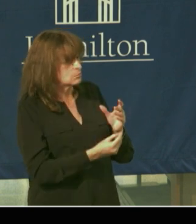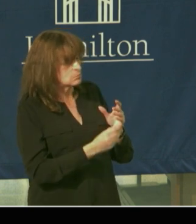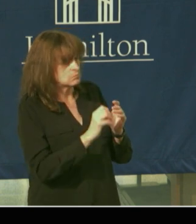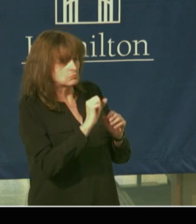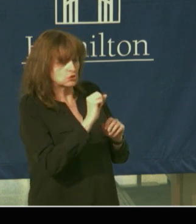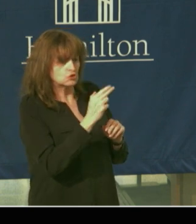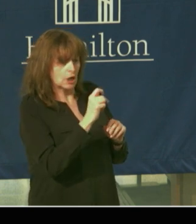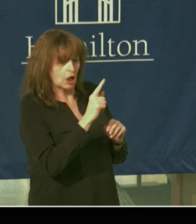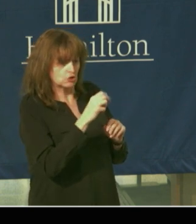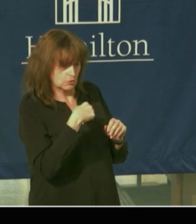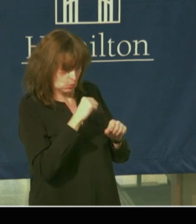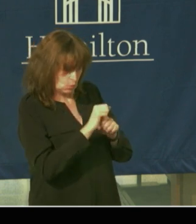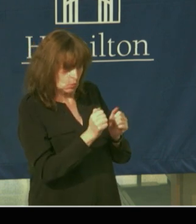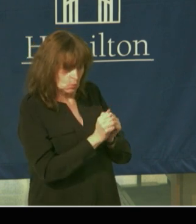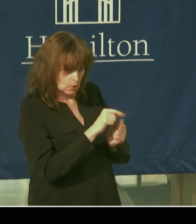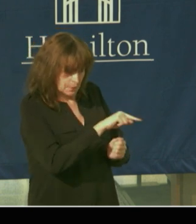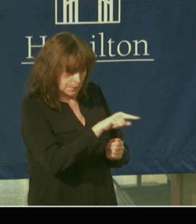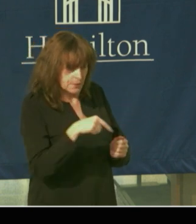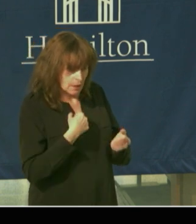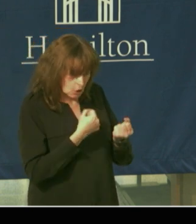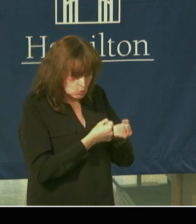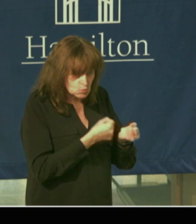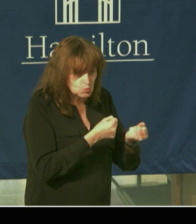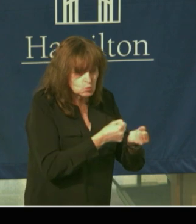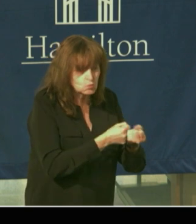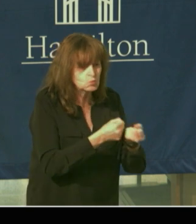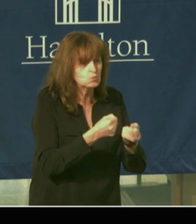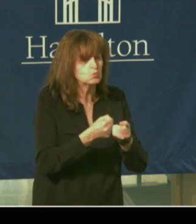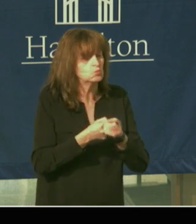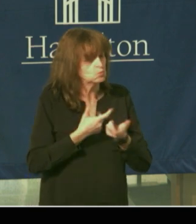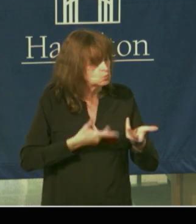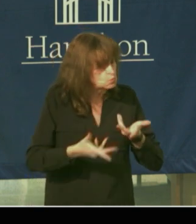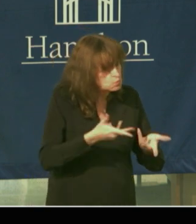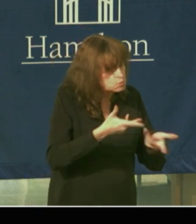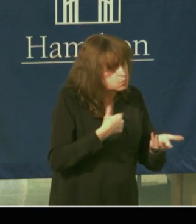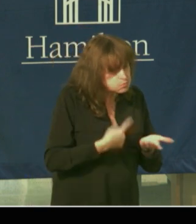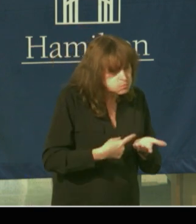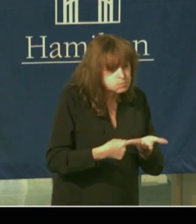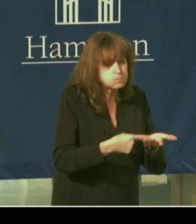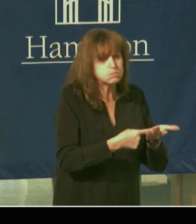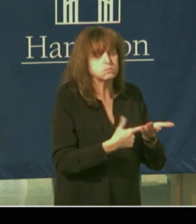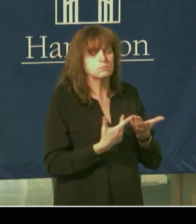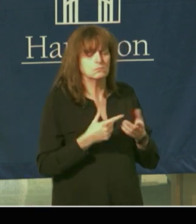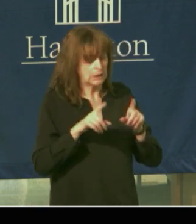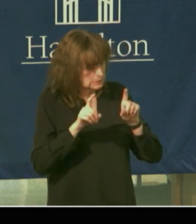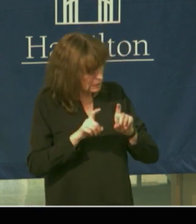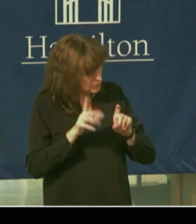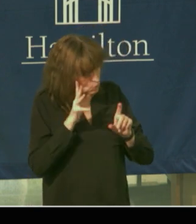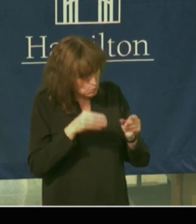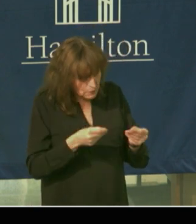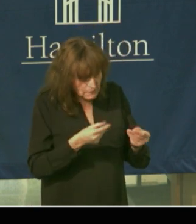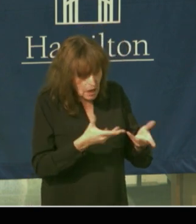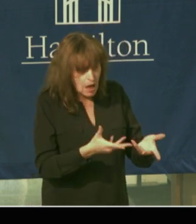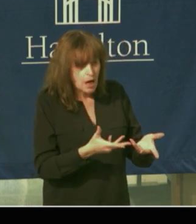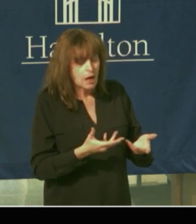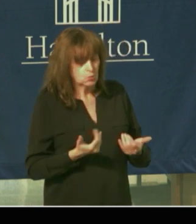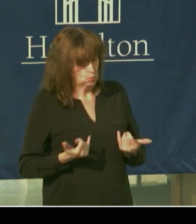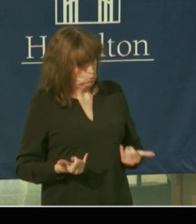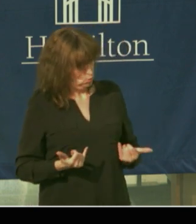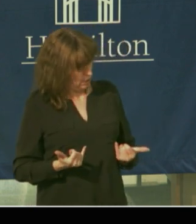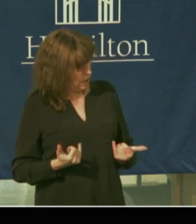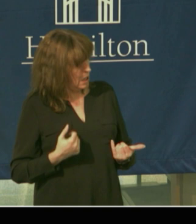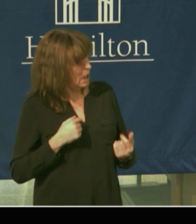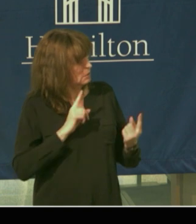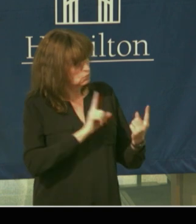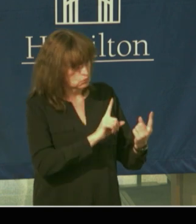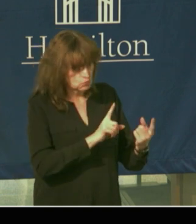two things. One is, how can we get rapid testing? And really impressed today, we had a great conversation with members of the shelter health team, and we believe we're going to have access